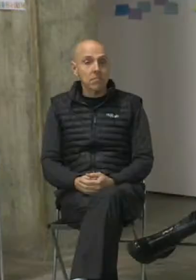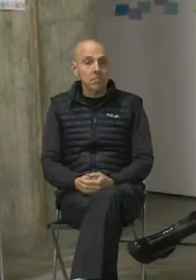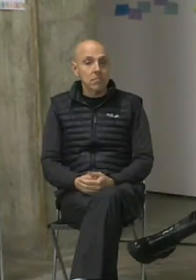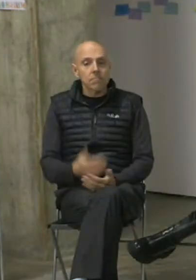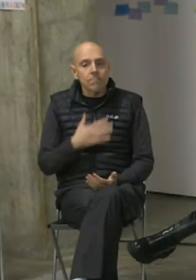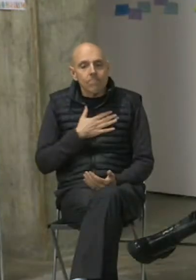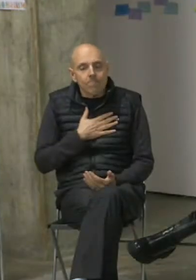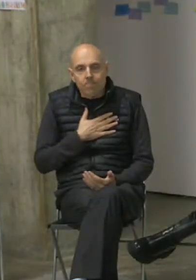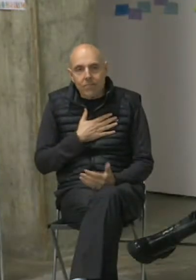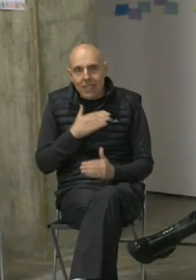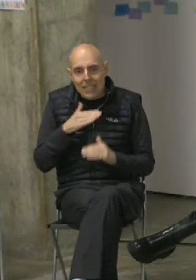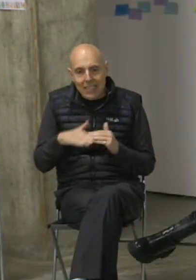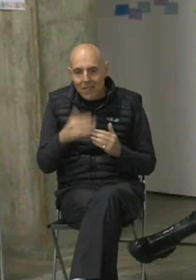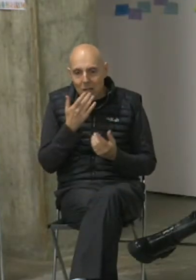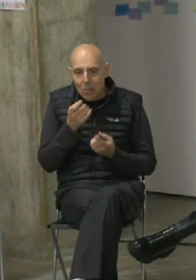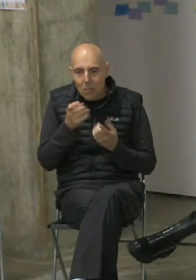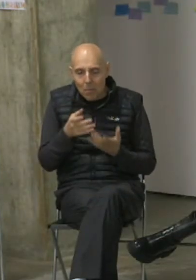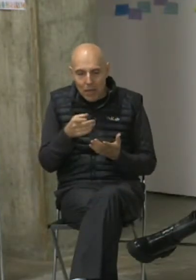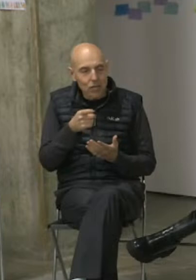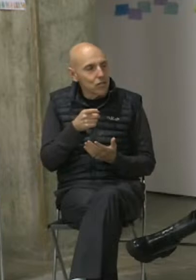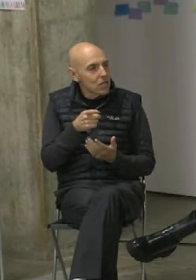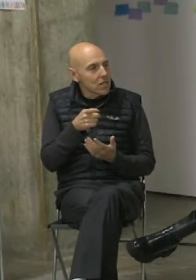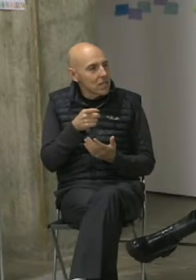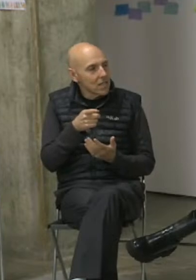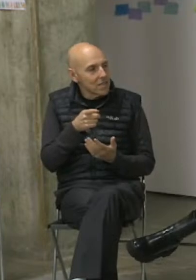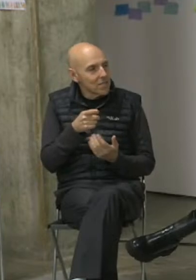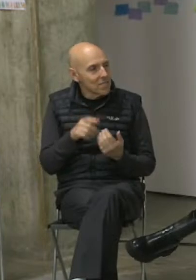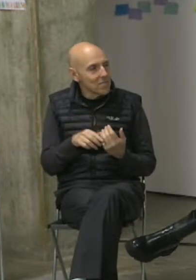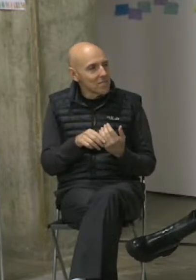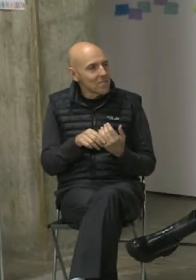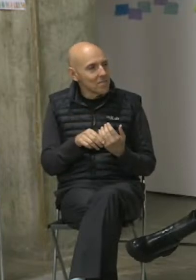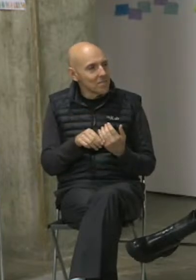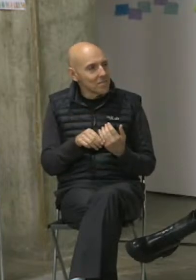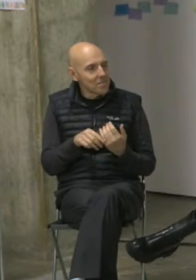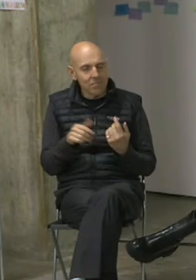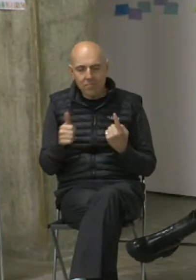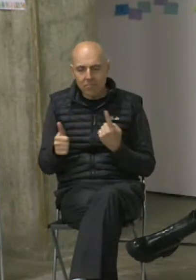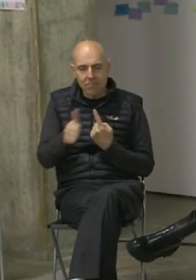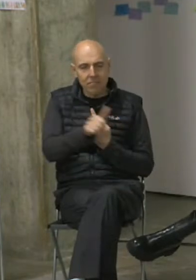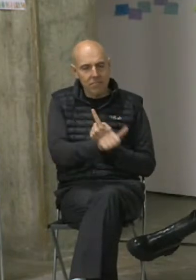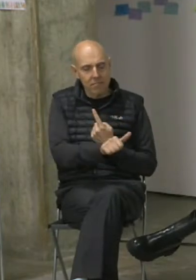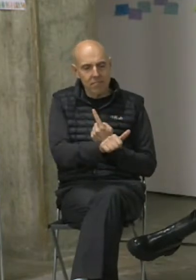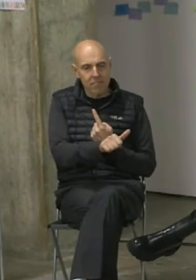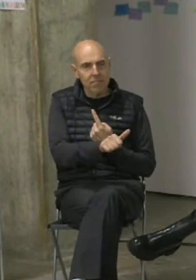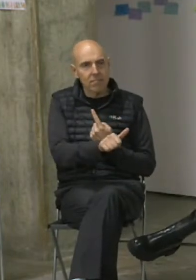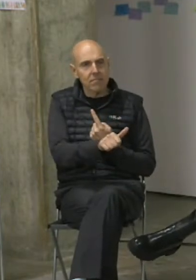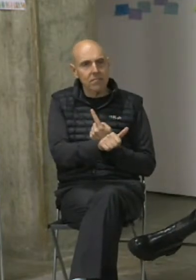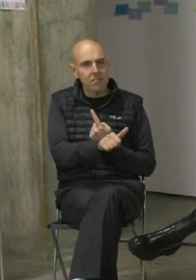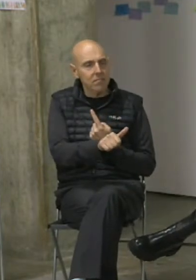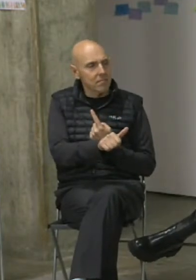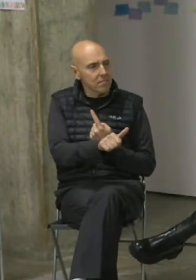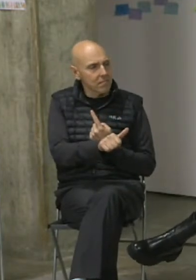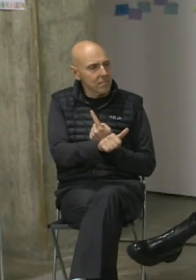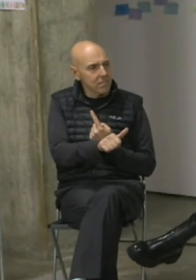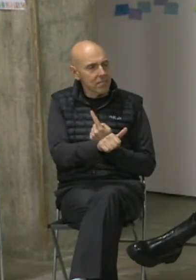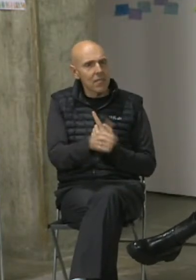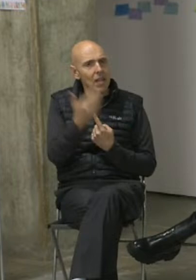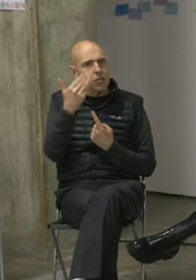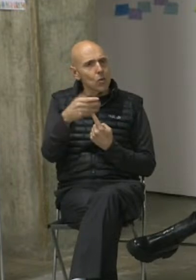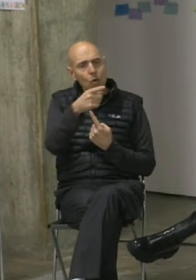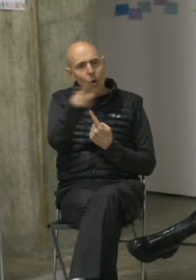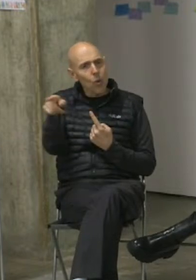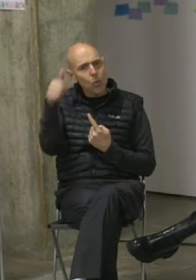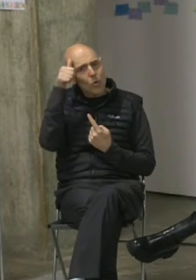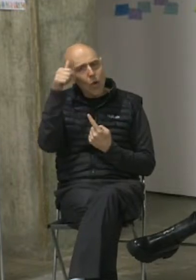And I didn't mention UFFC, so you can mention. I don't know if everybody knows about the